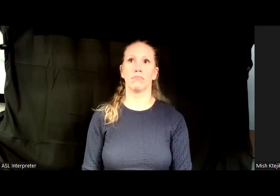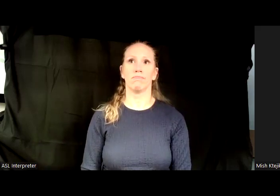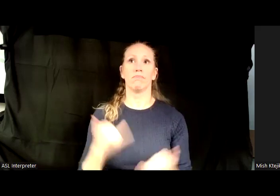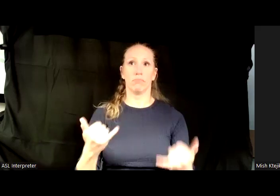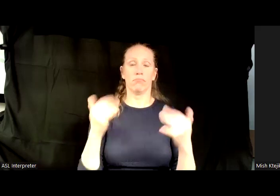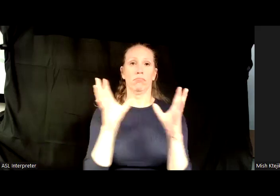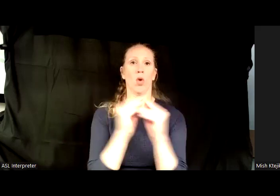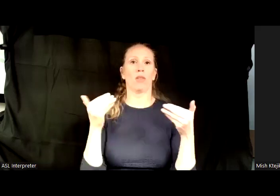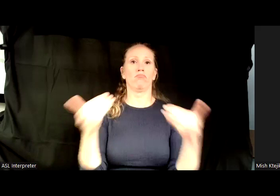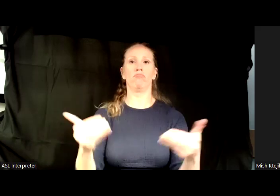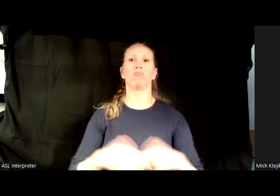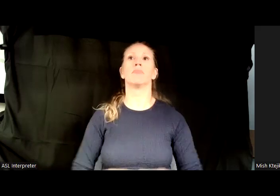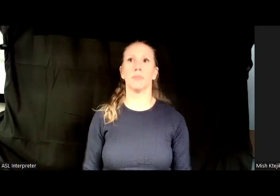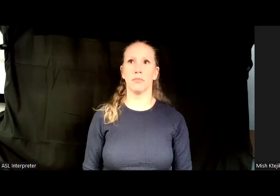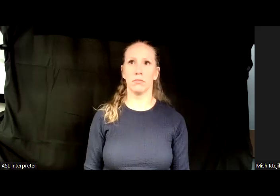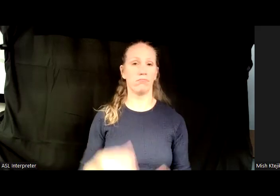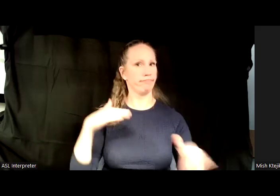This meeting is called to order.